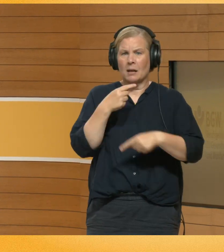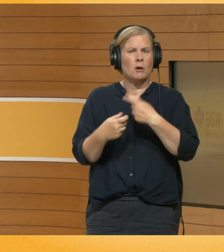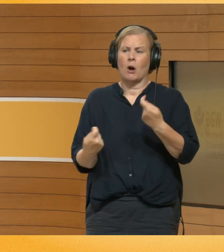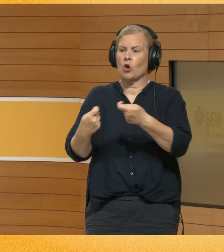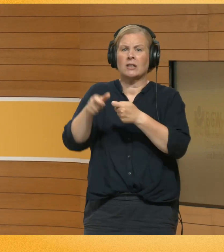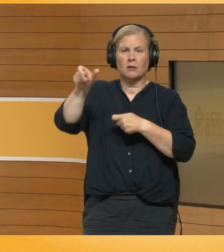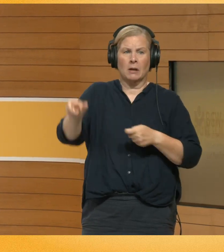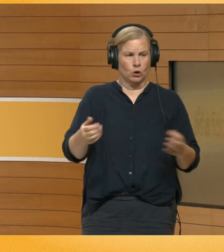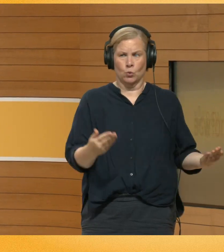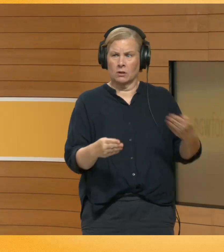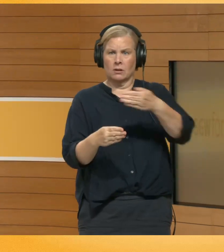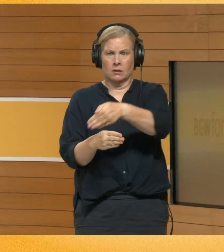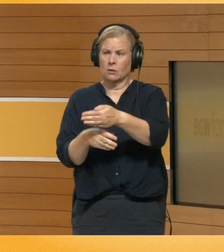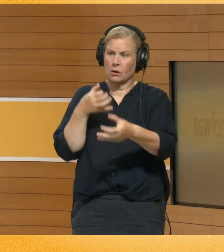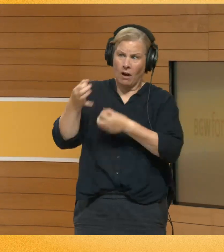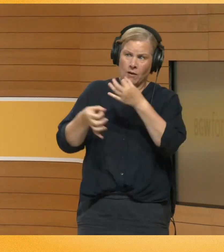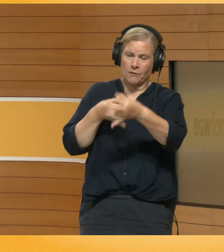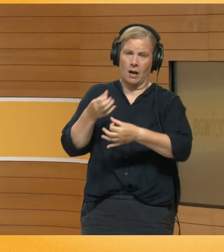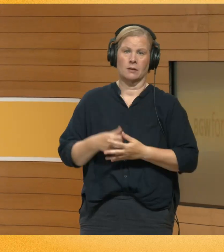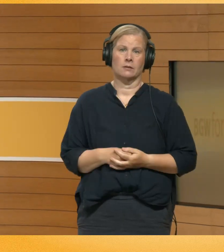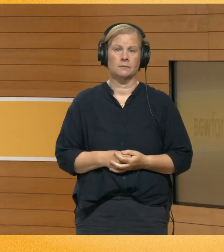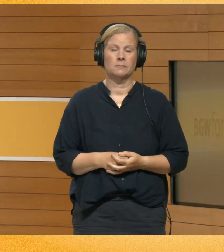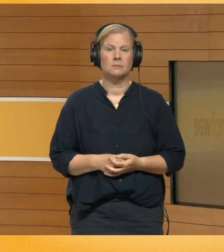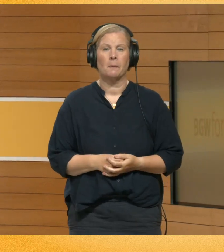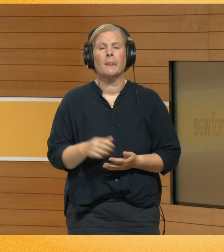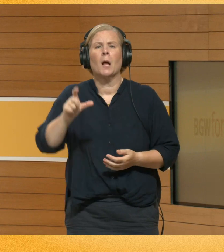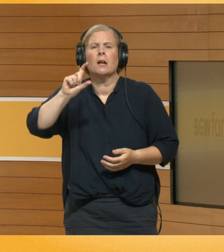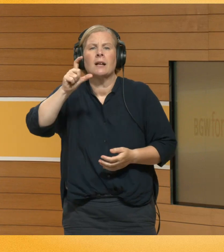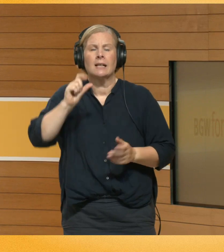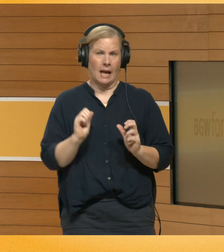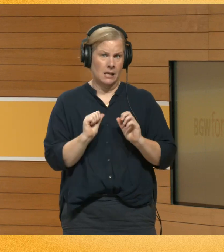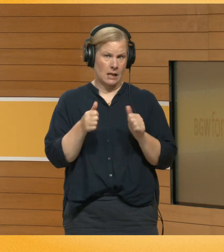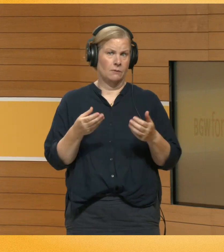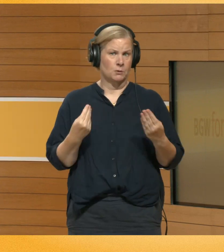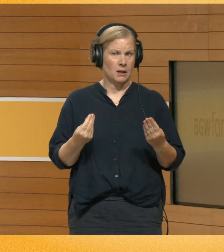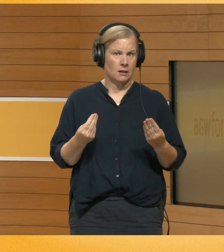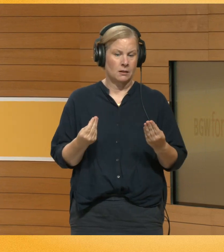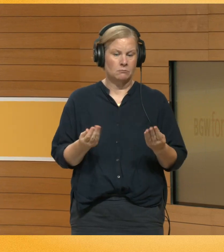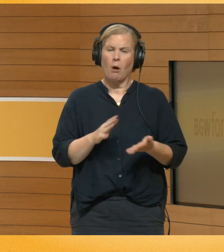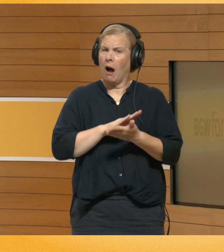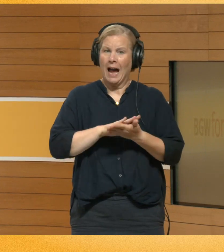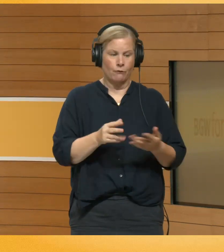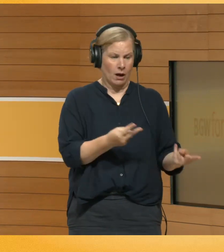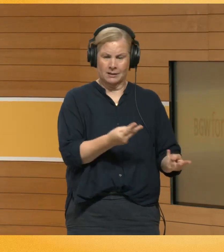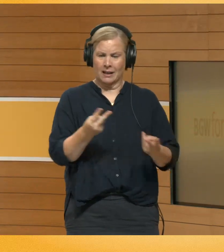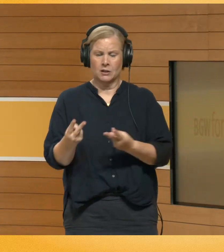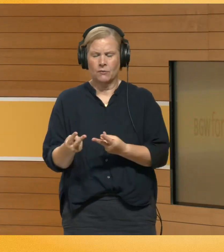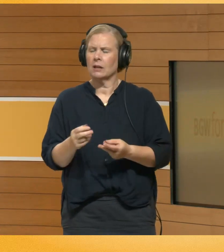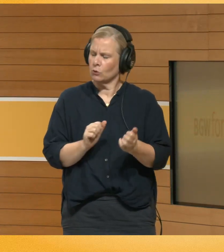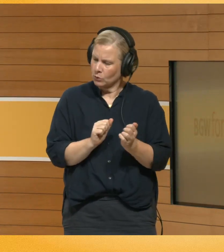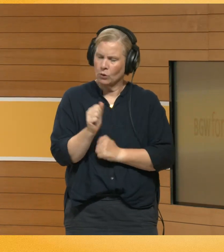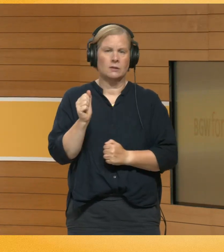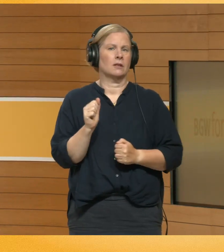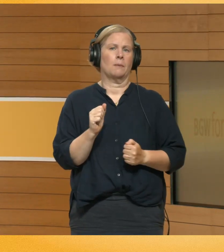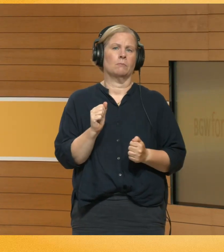and be the contact person so that those who need to reach out find somebody. And that even smaller